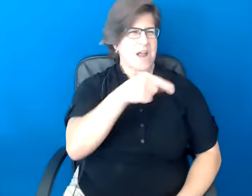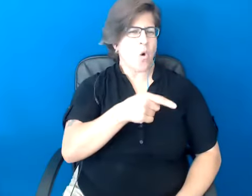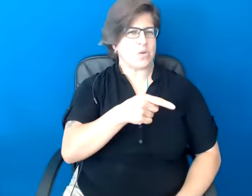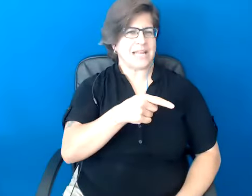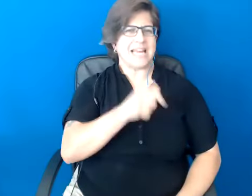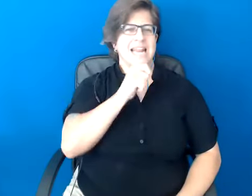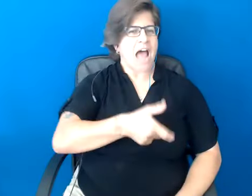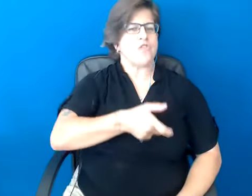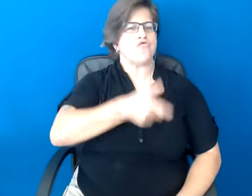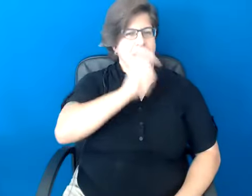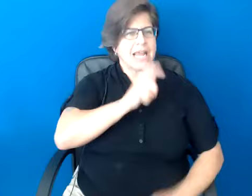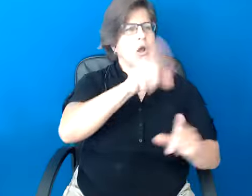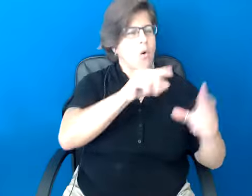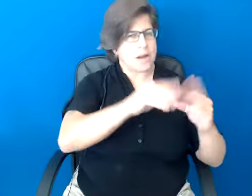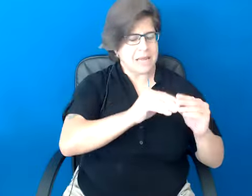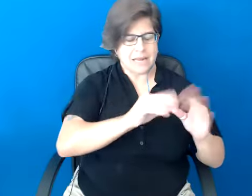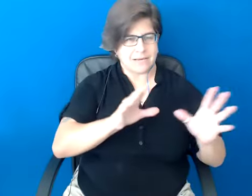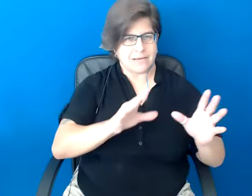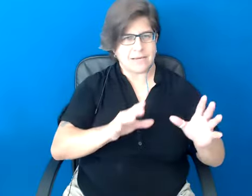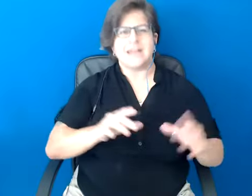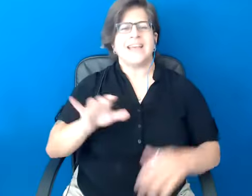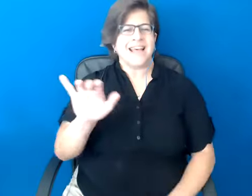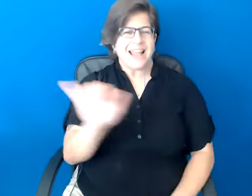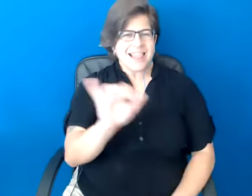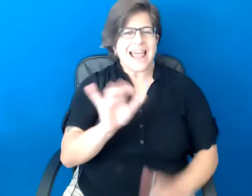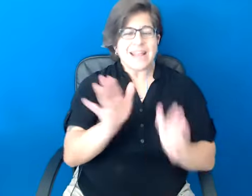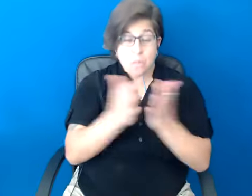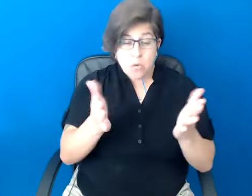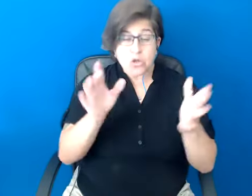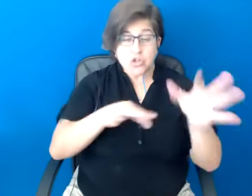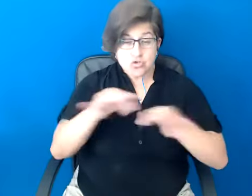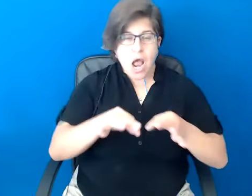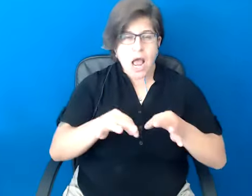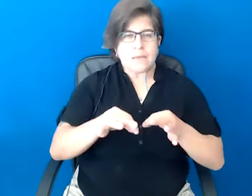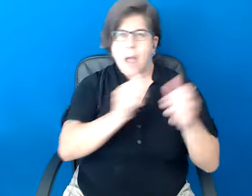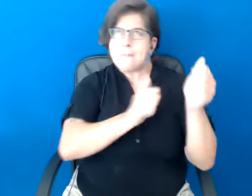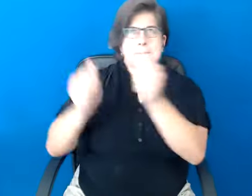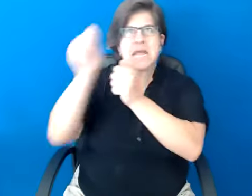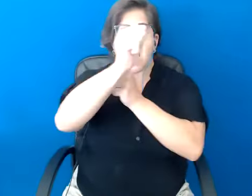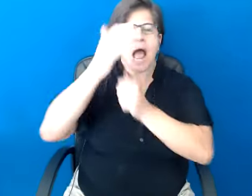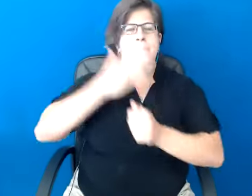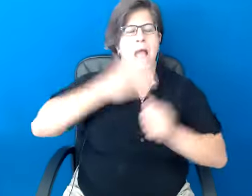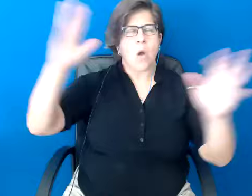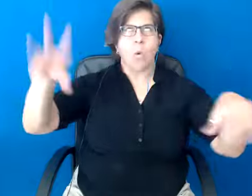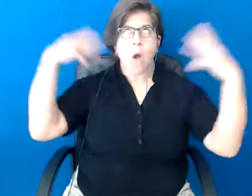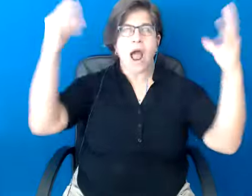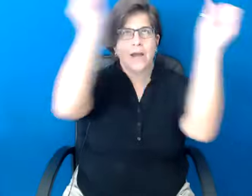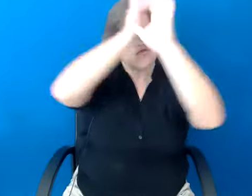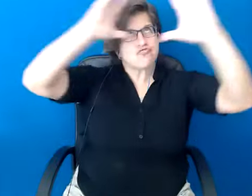gift, like not just not drinking and going to meetings. I get what our book describes as beyond my wildest dreams.